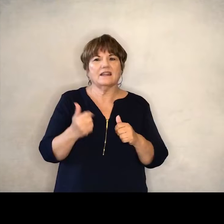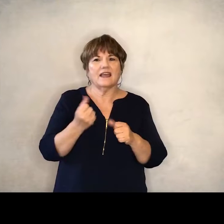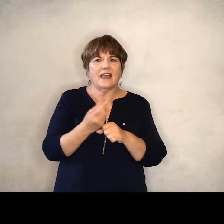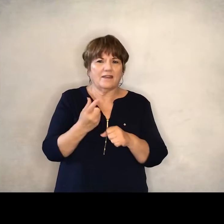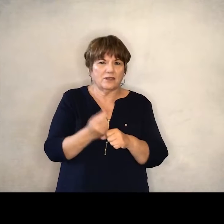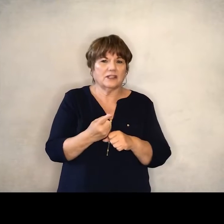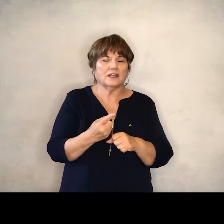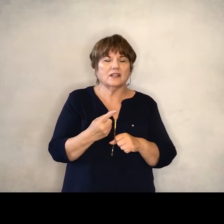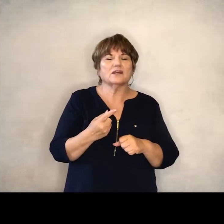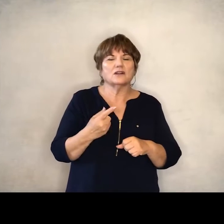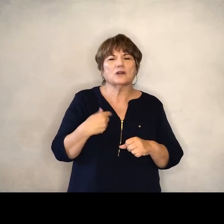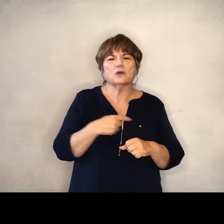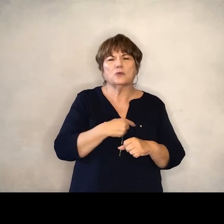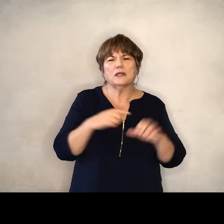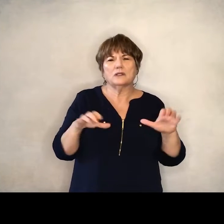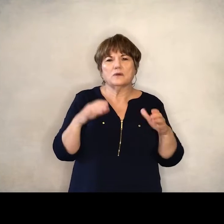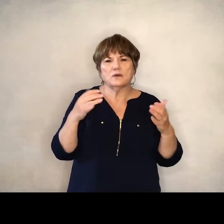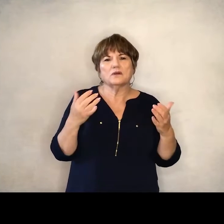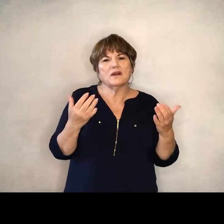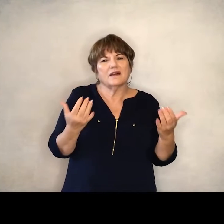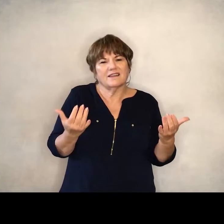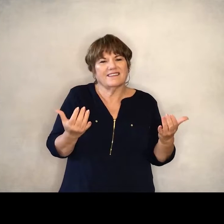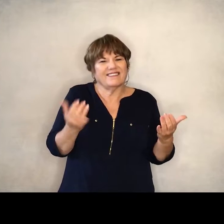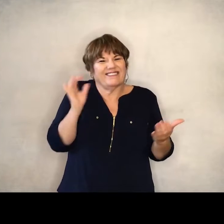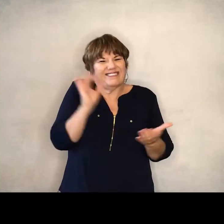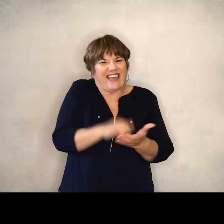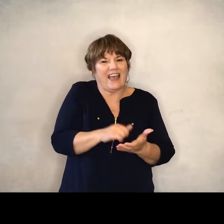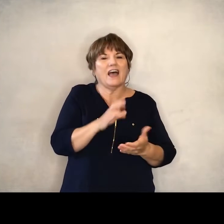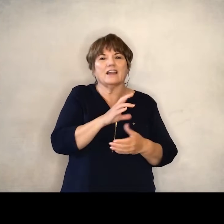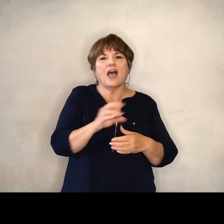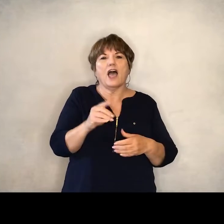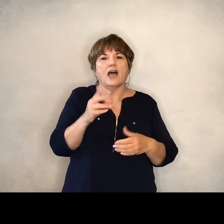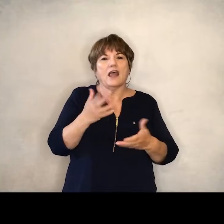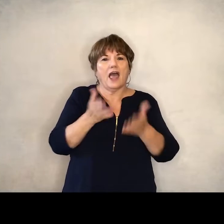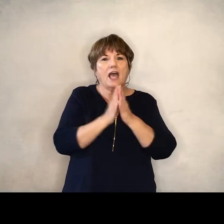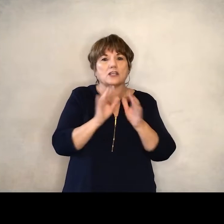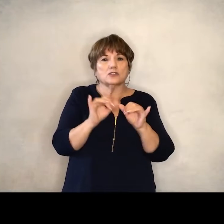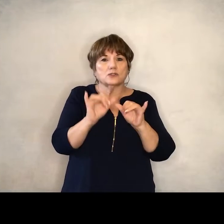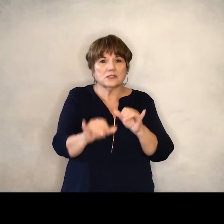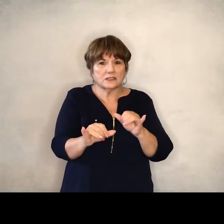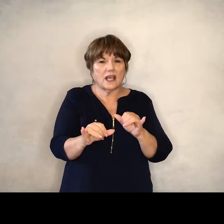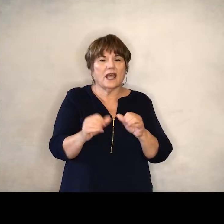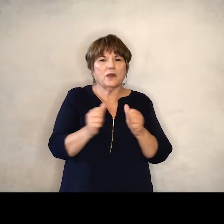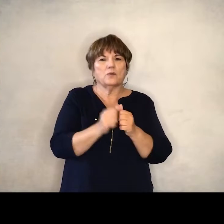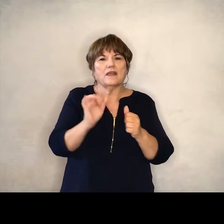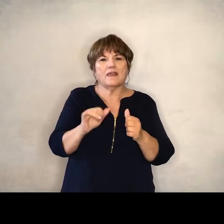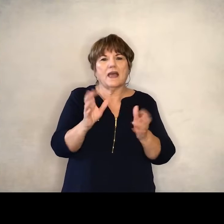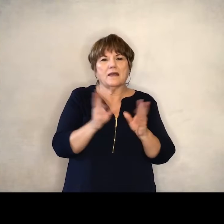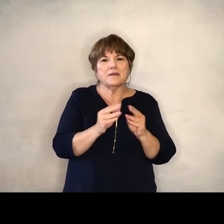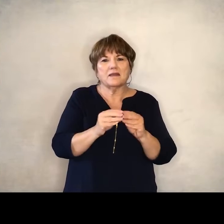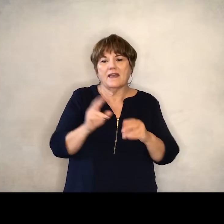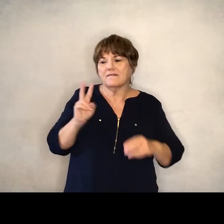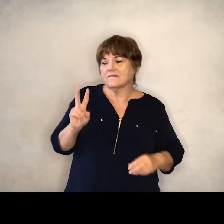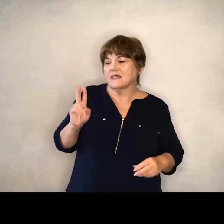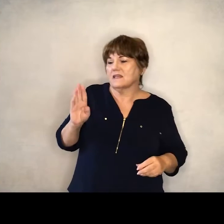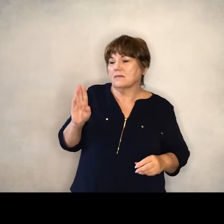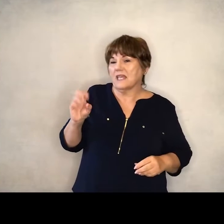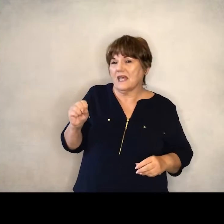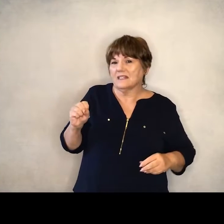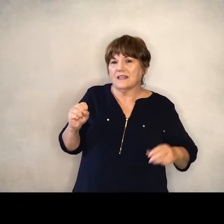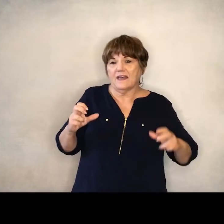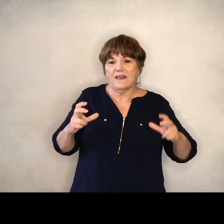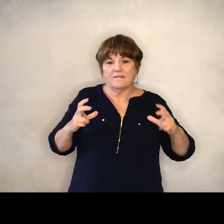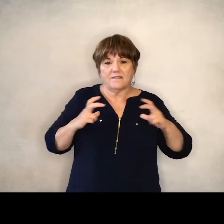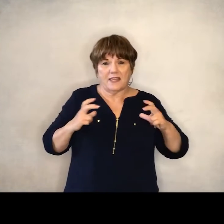do ask you to stay and be part of that meeting for us. VBS, okay, before